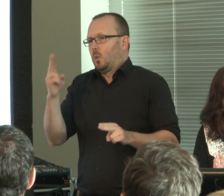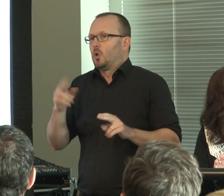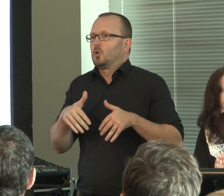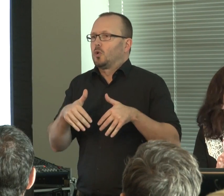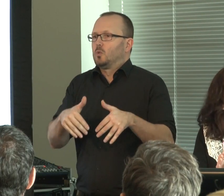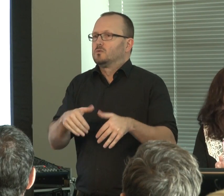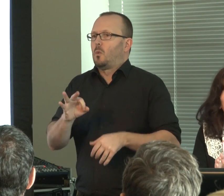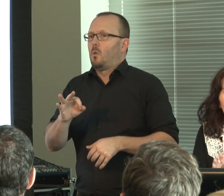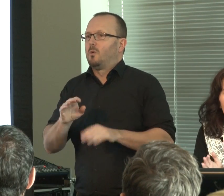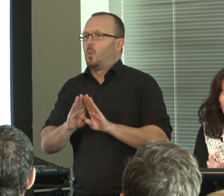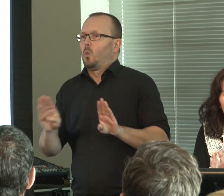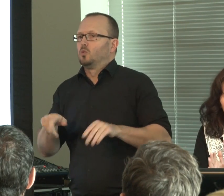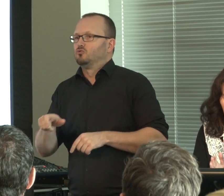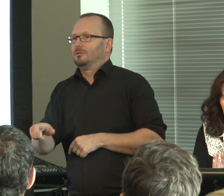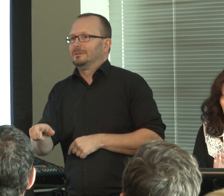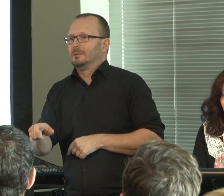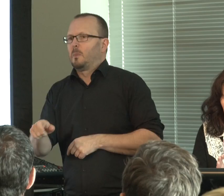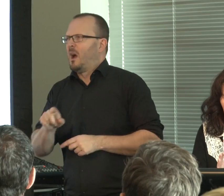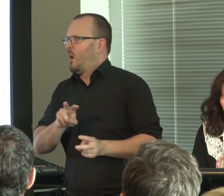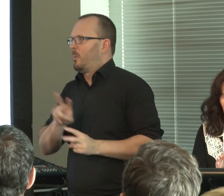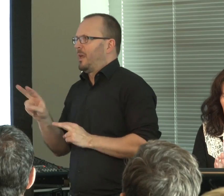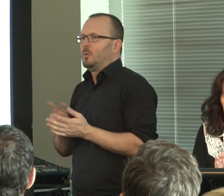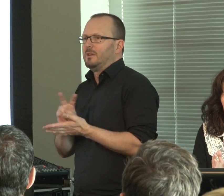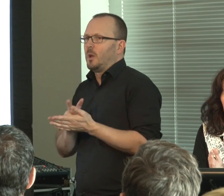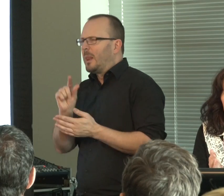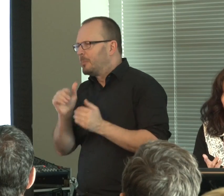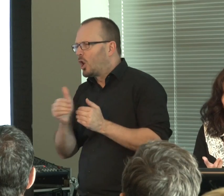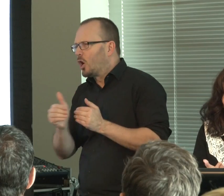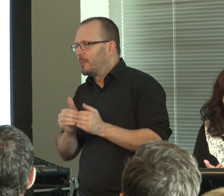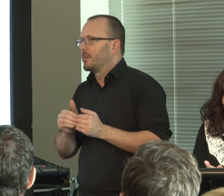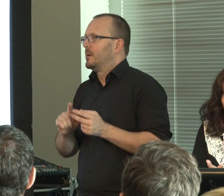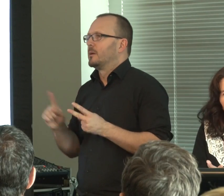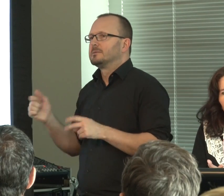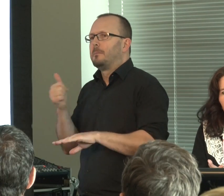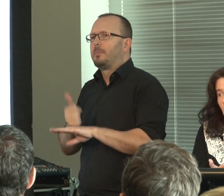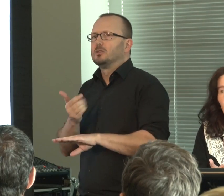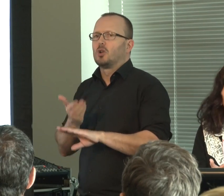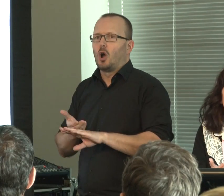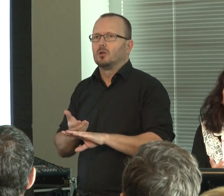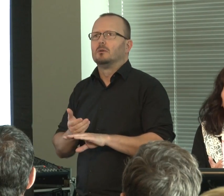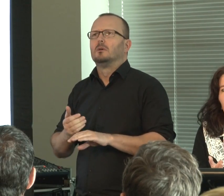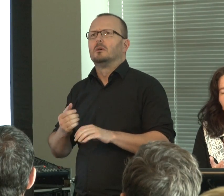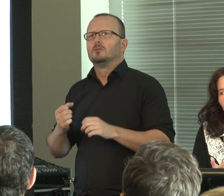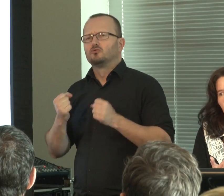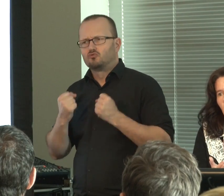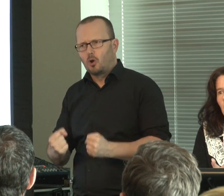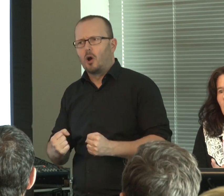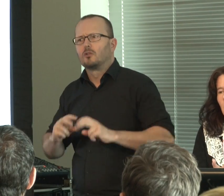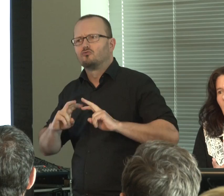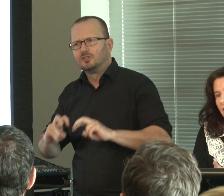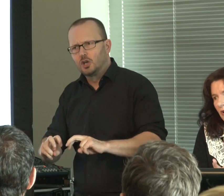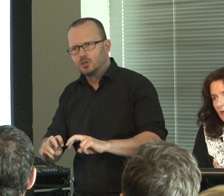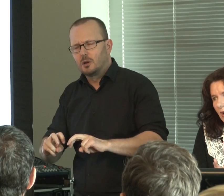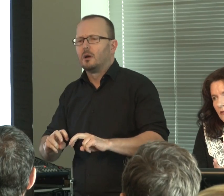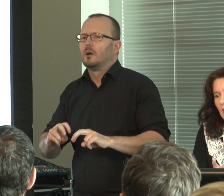And I'd like to play you a video. It's a wee bit long, but I'd play you that because it's based on sound, solid research. It's based on